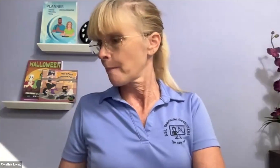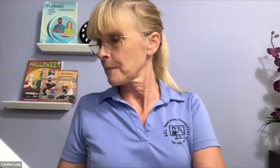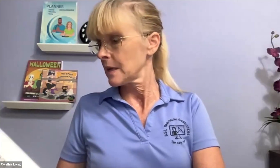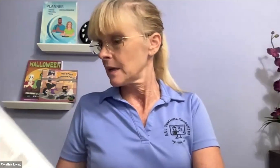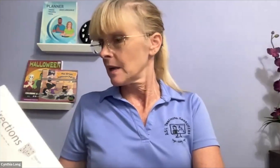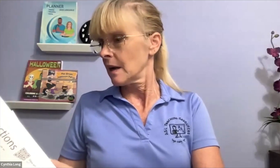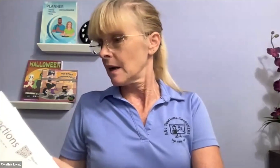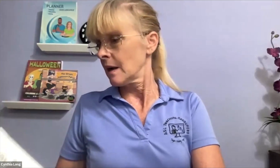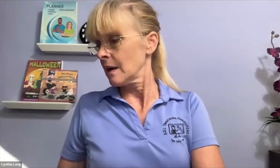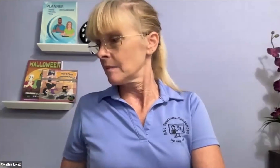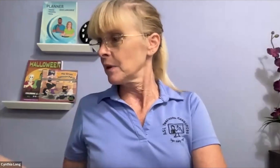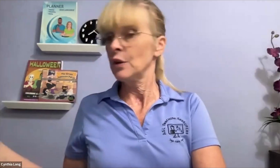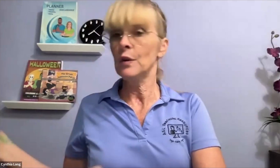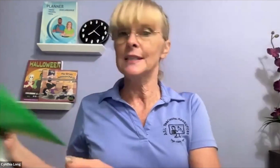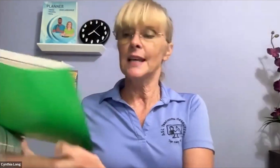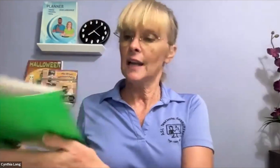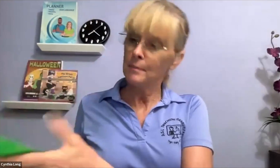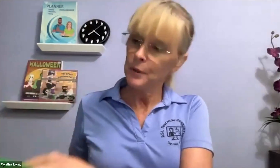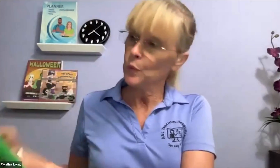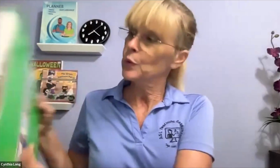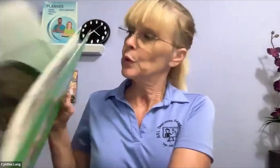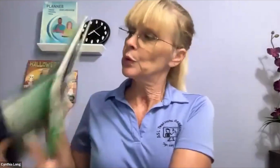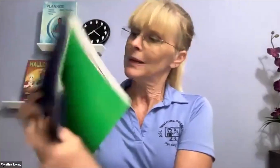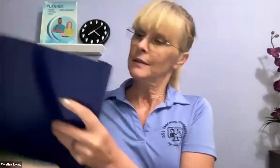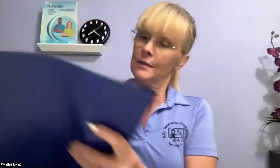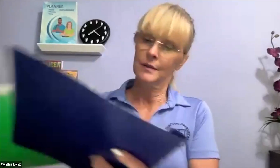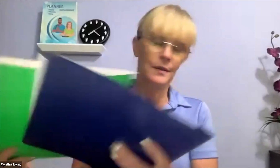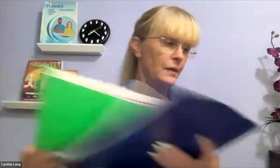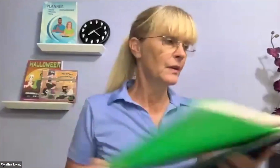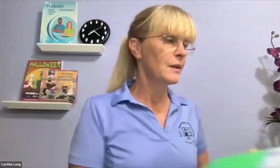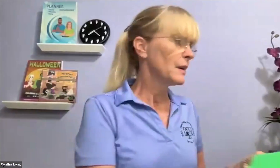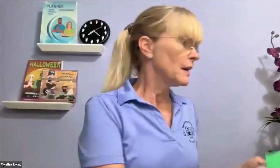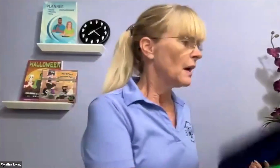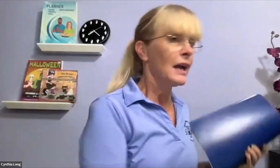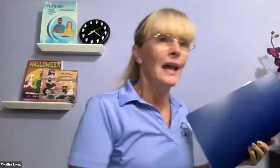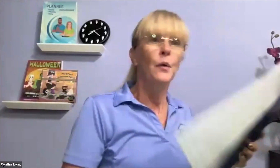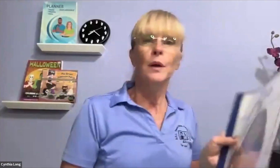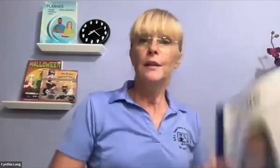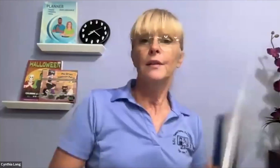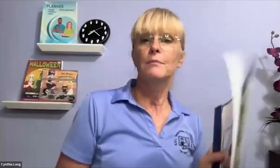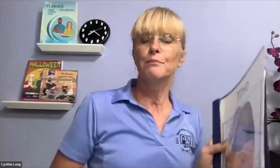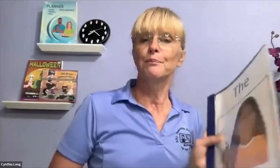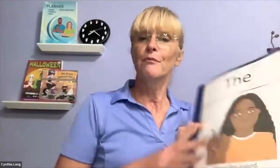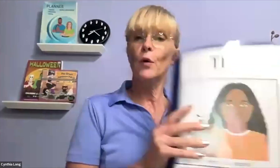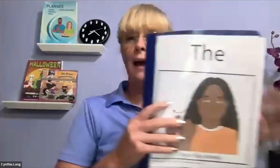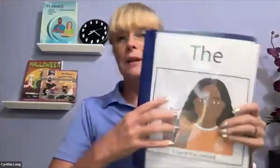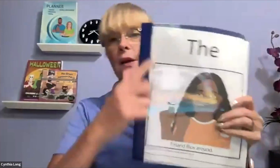You can set up your room like with